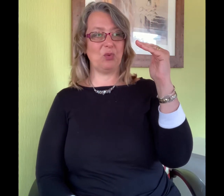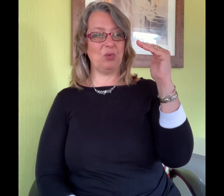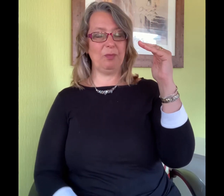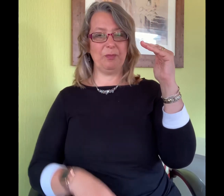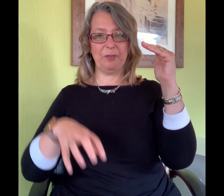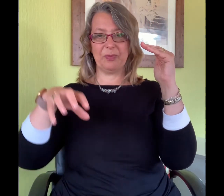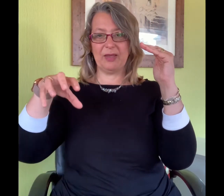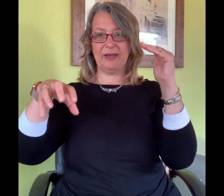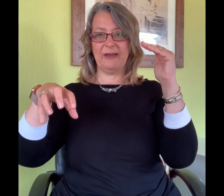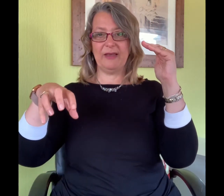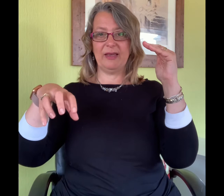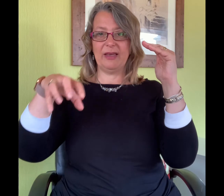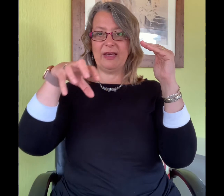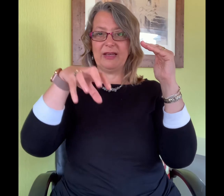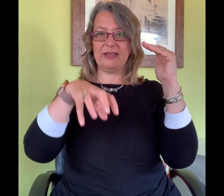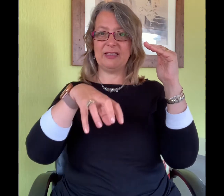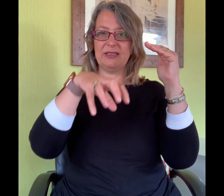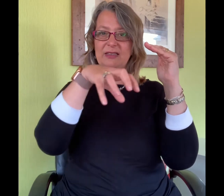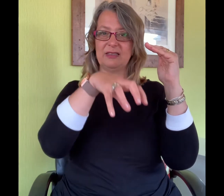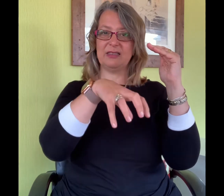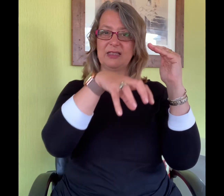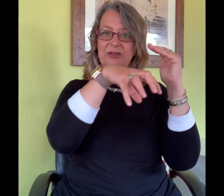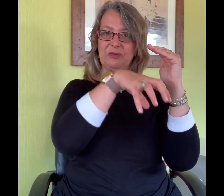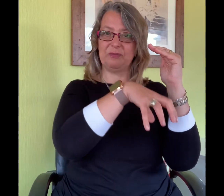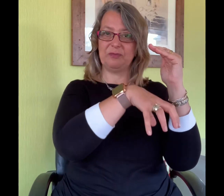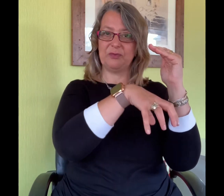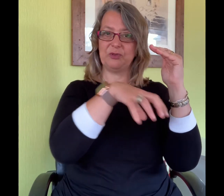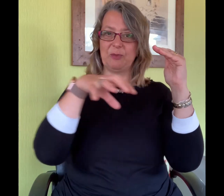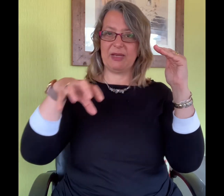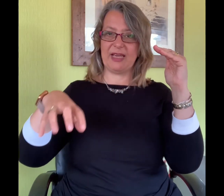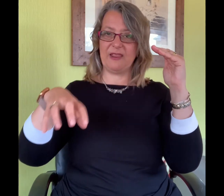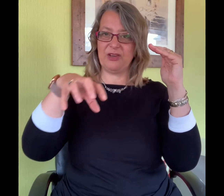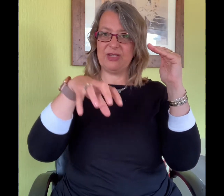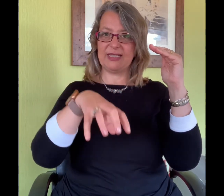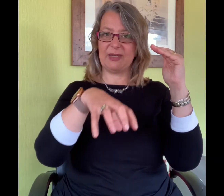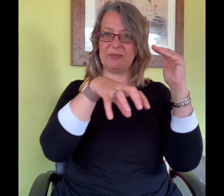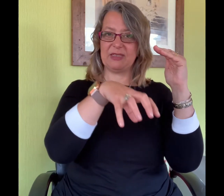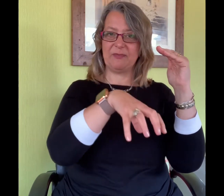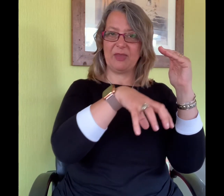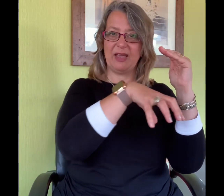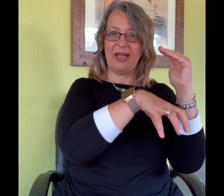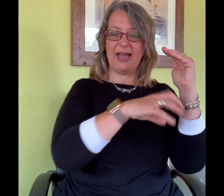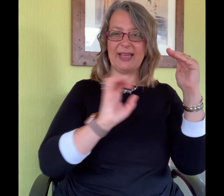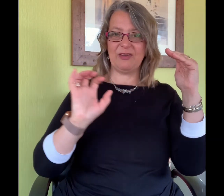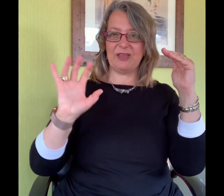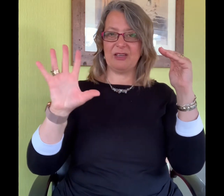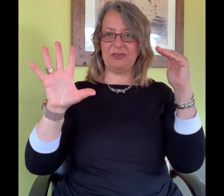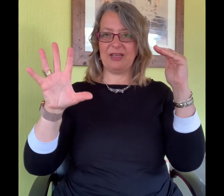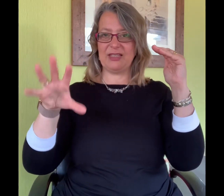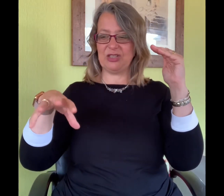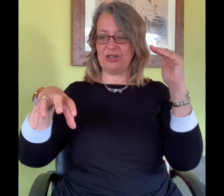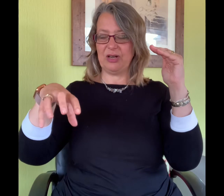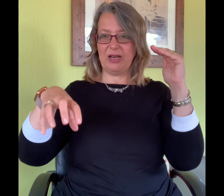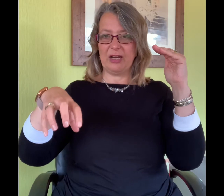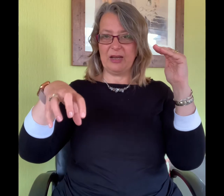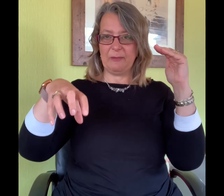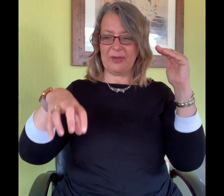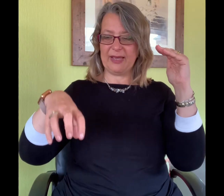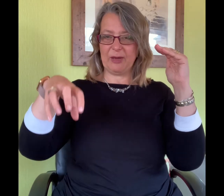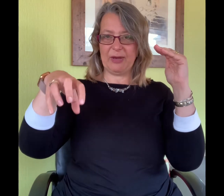home. And then town. So you bring it in 3 times. I kind of think of it as you're picking up a house